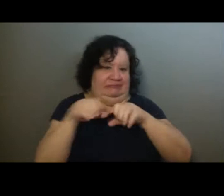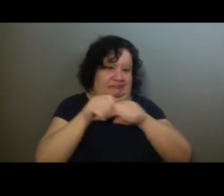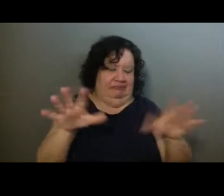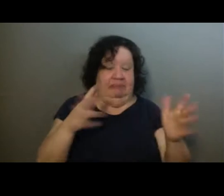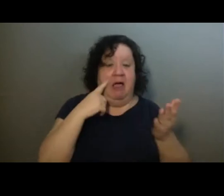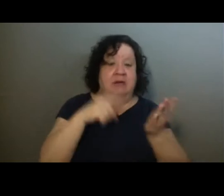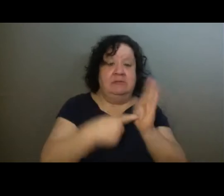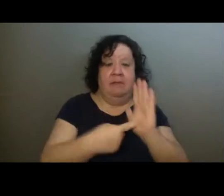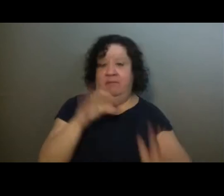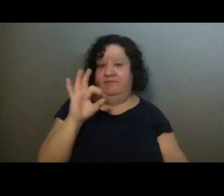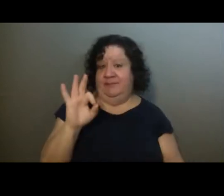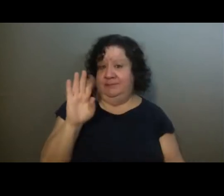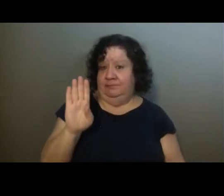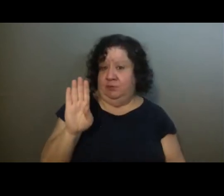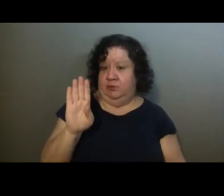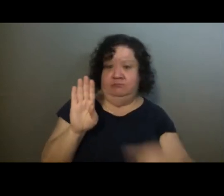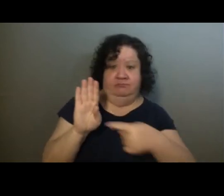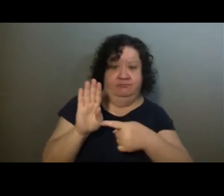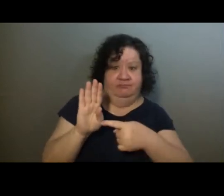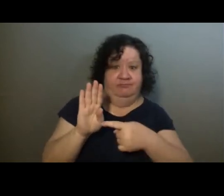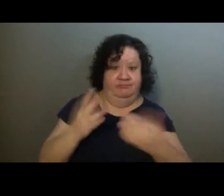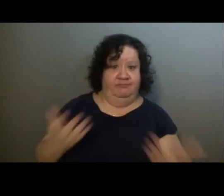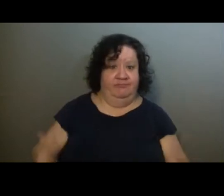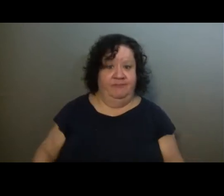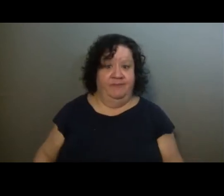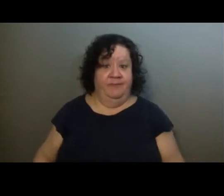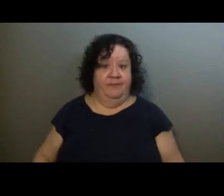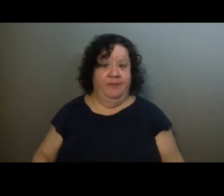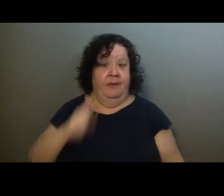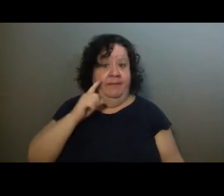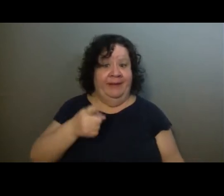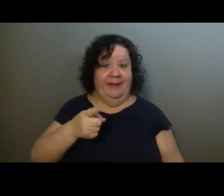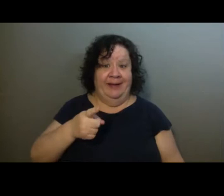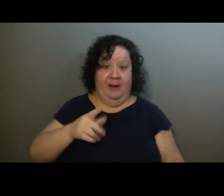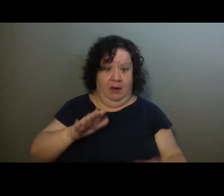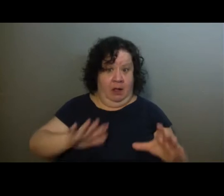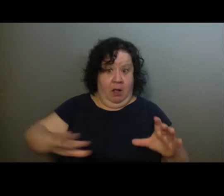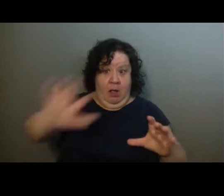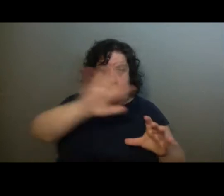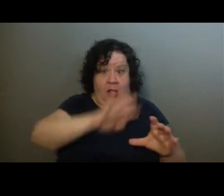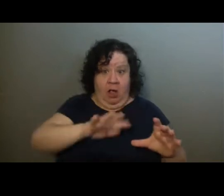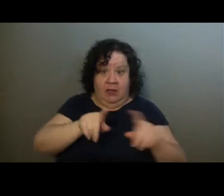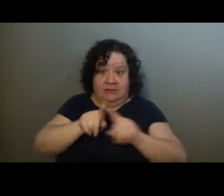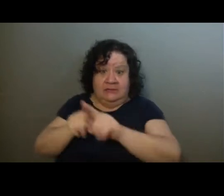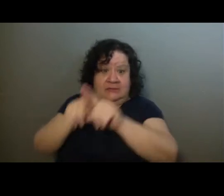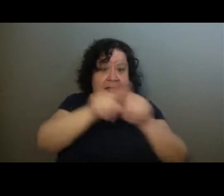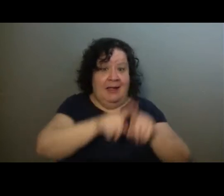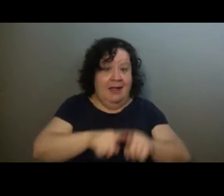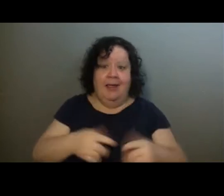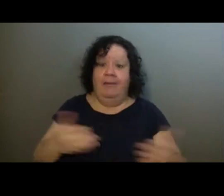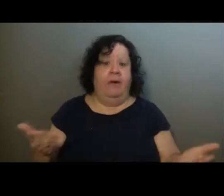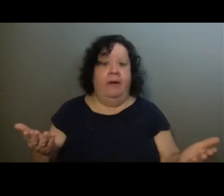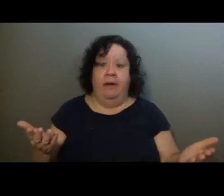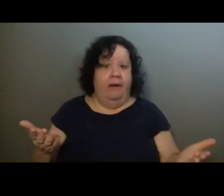And sometimes this can be misleading, is because the person who's sending the message can misinterpret the message